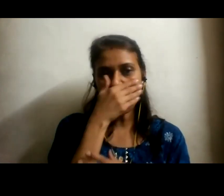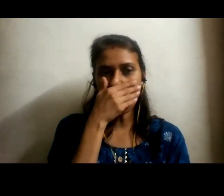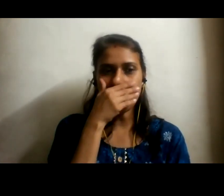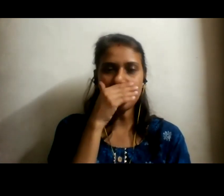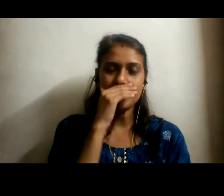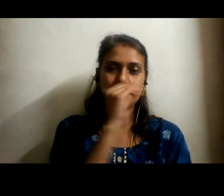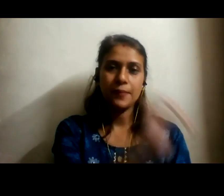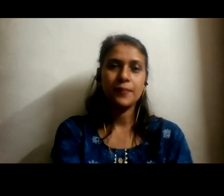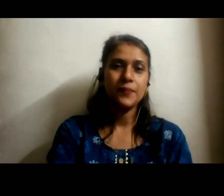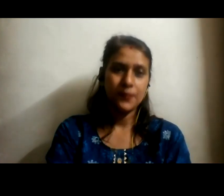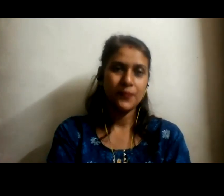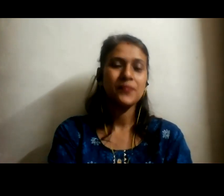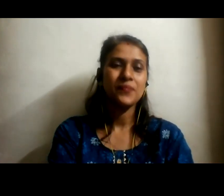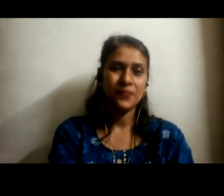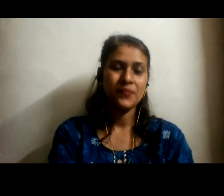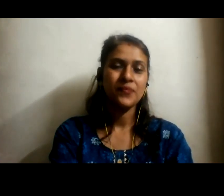Lastly, we're thankful to...